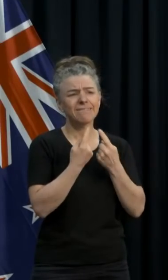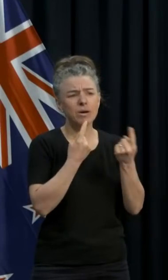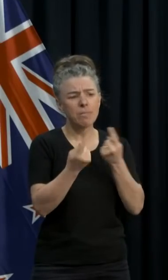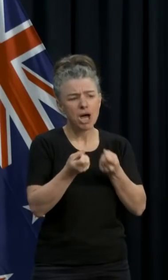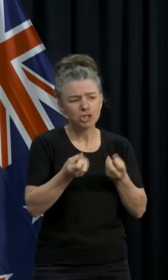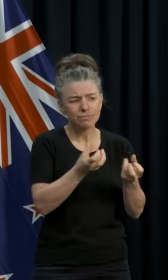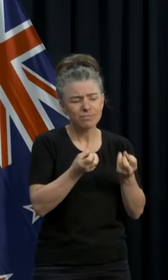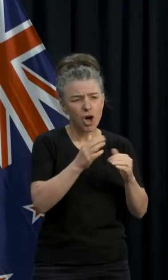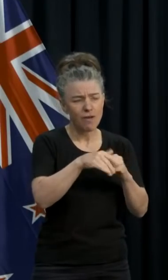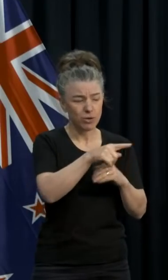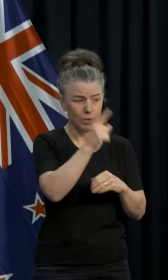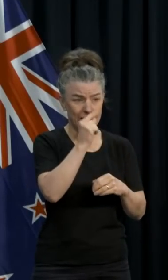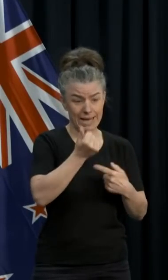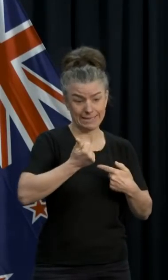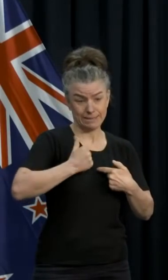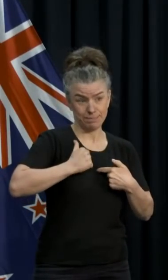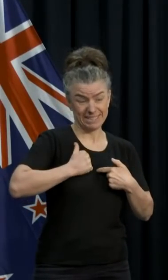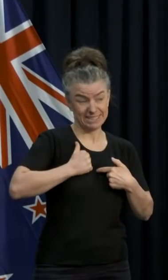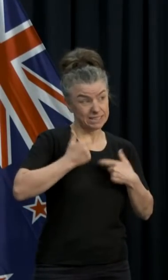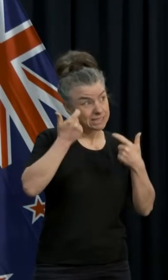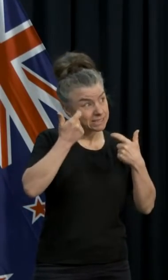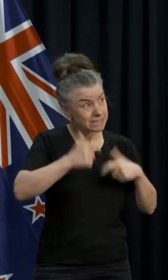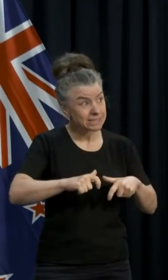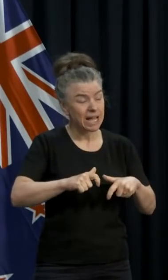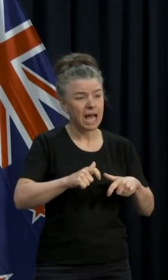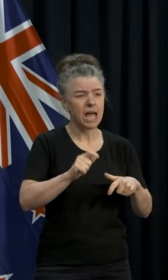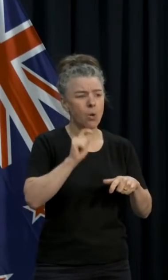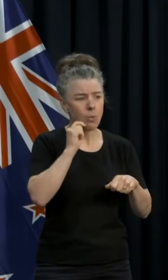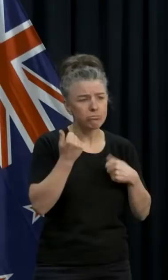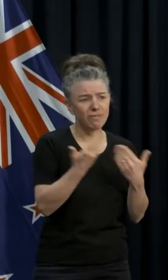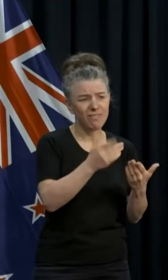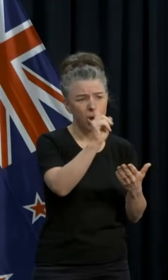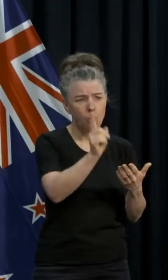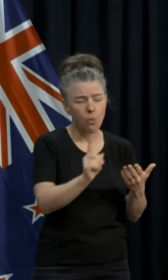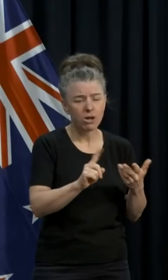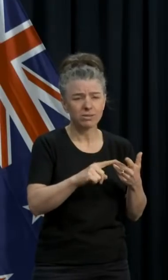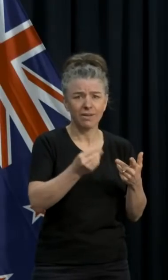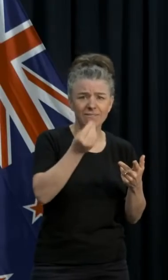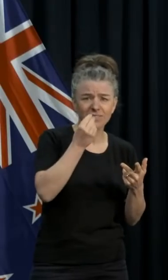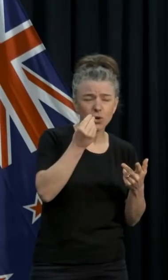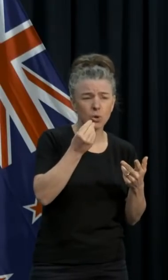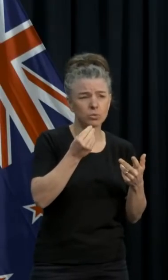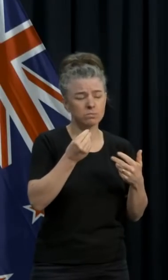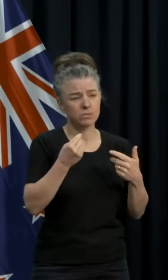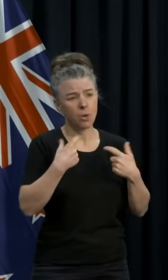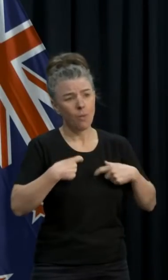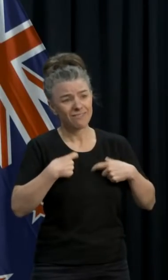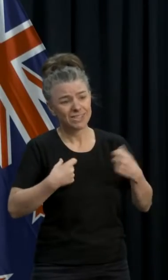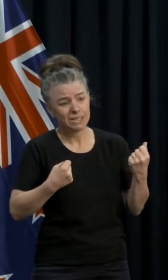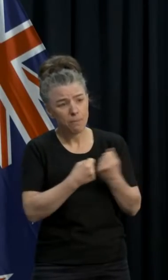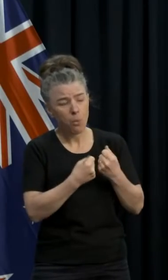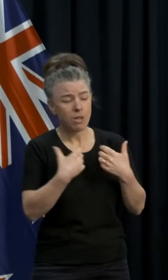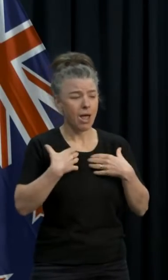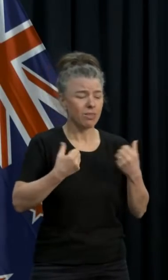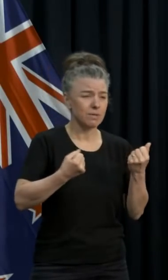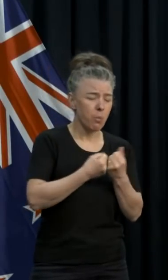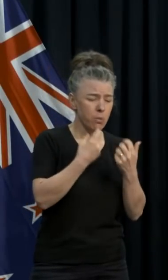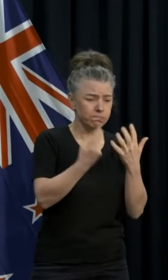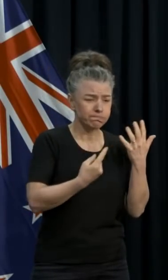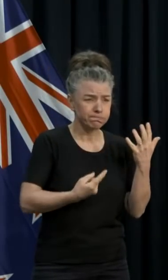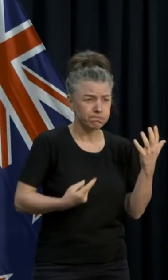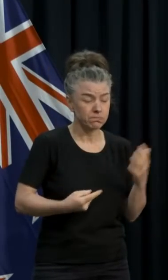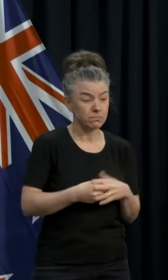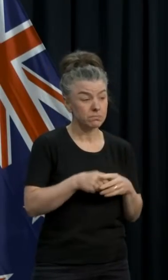the facility, the provision of food, medical care and welfare support. Within the facilities, people are able to access mental